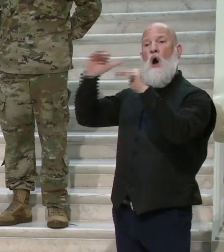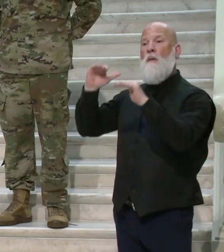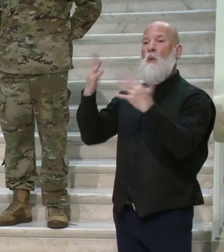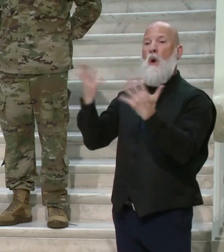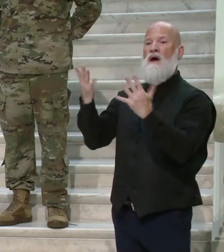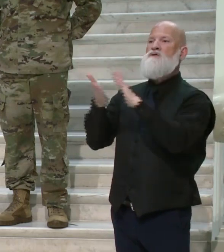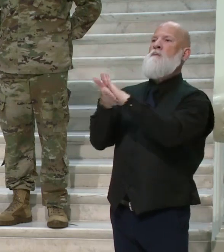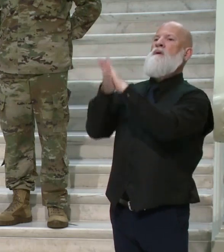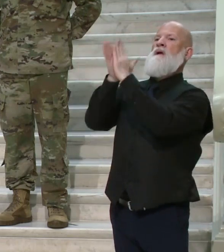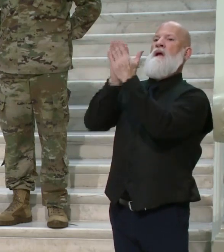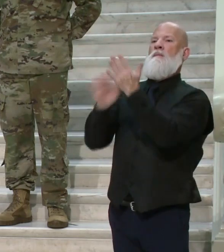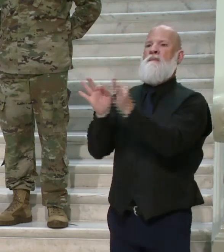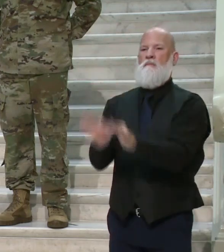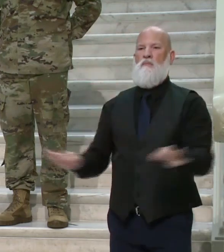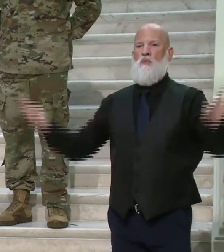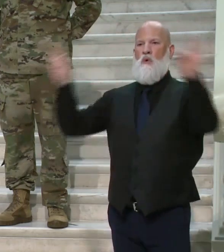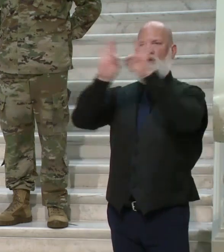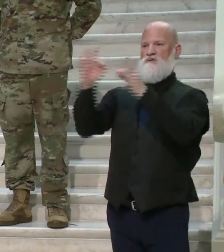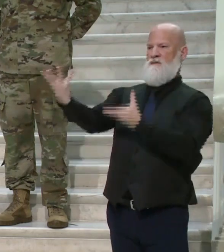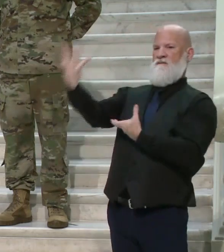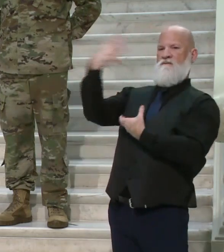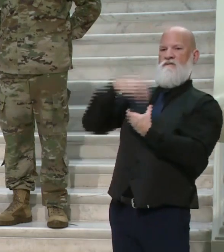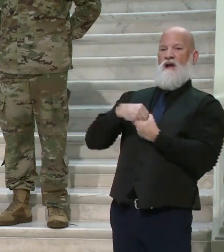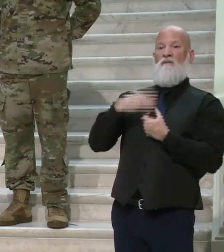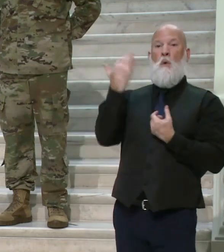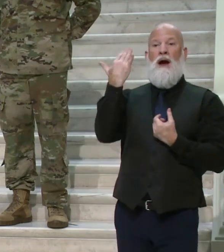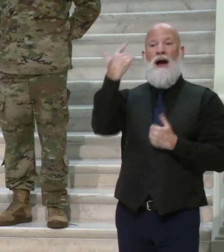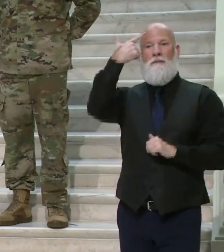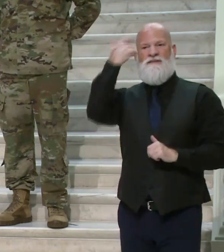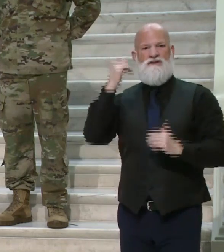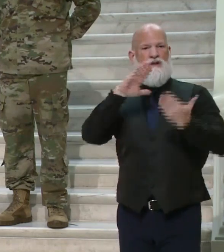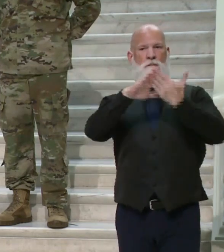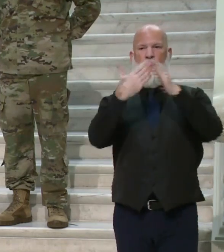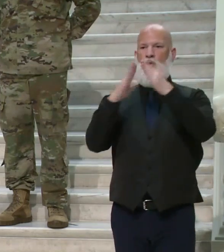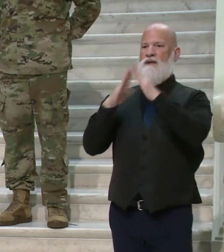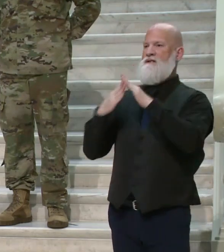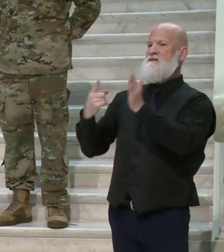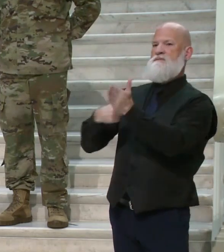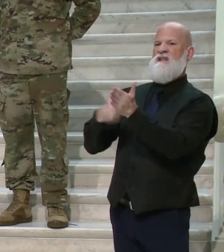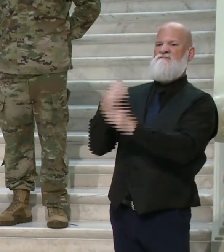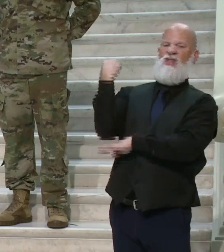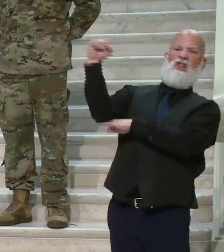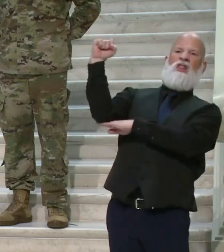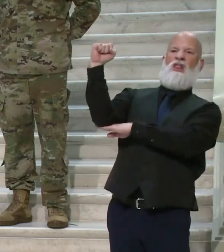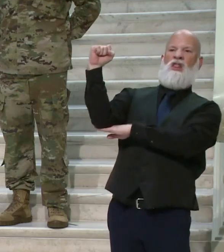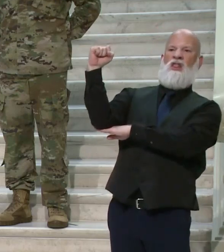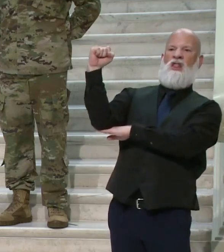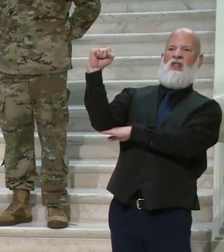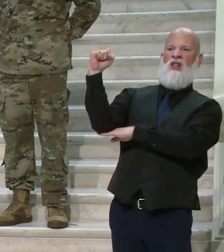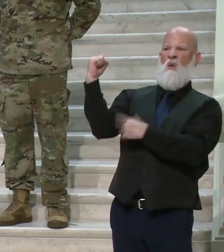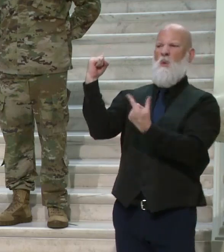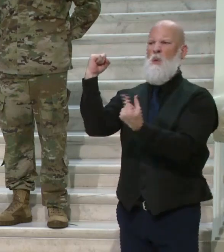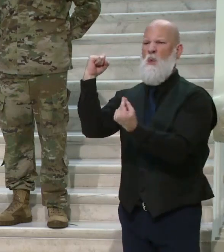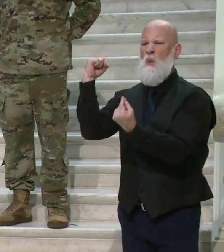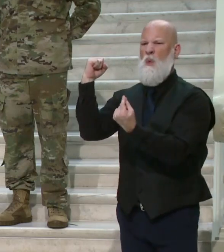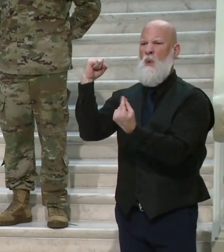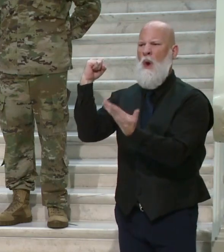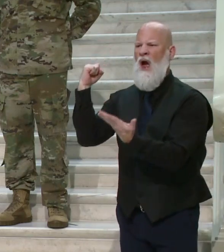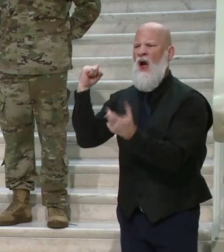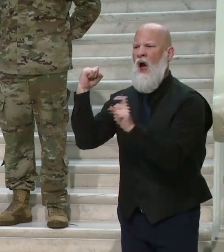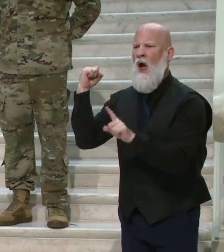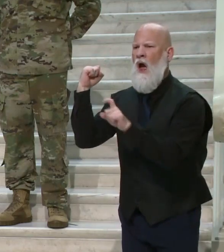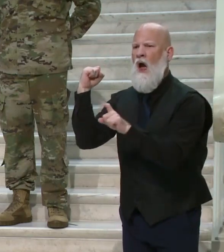because communities aren't always open to the whole idea of government